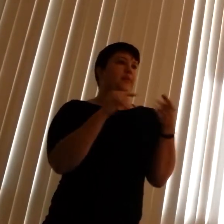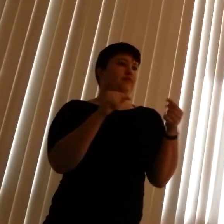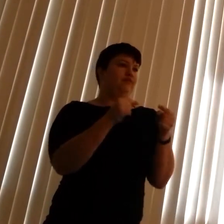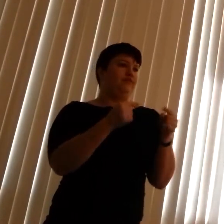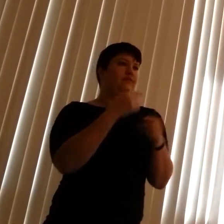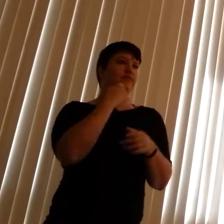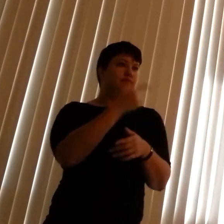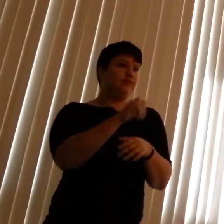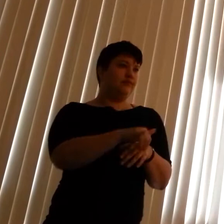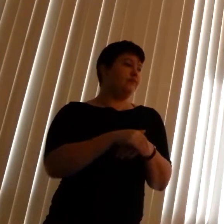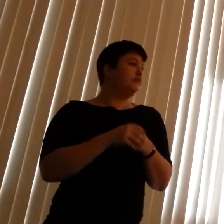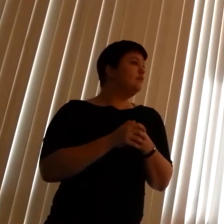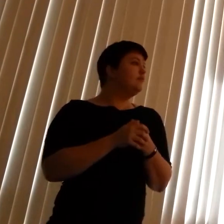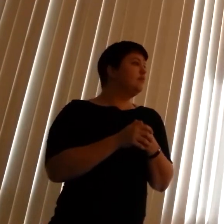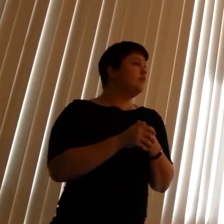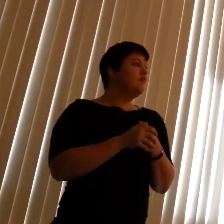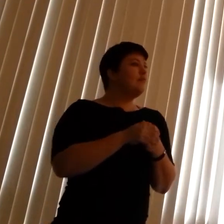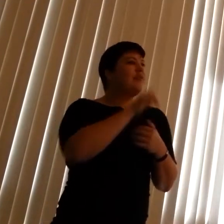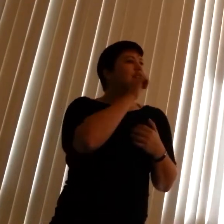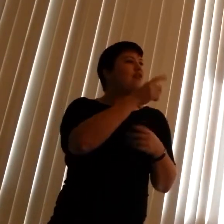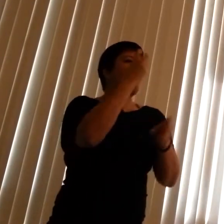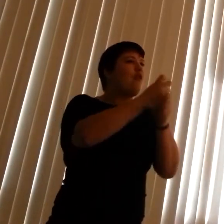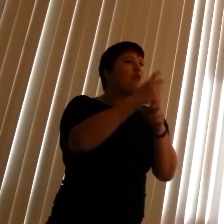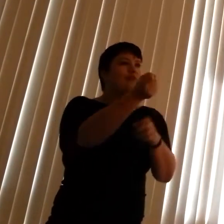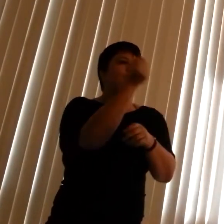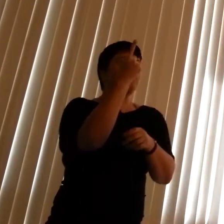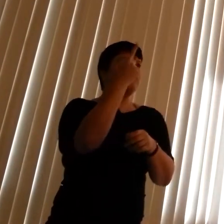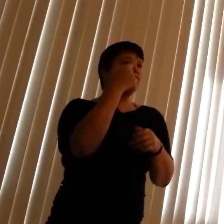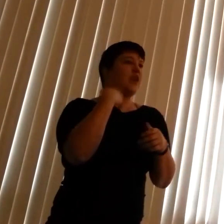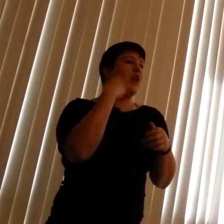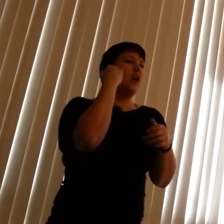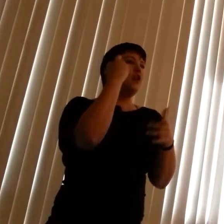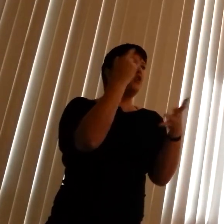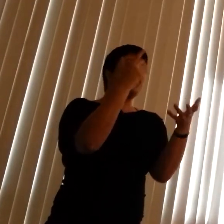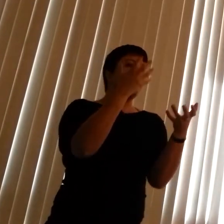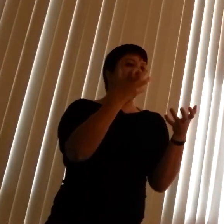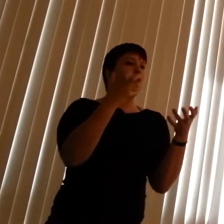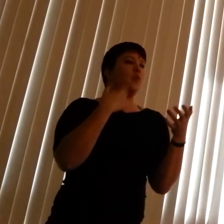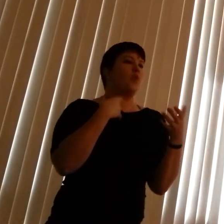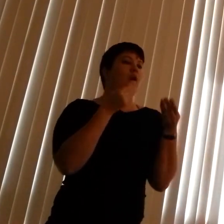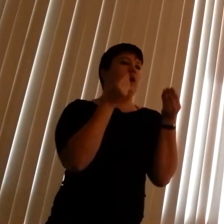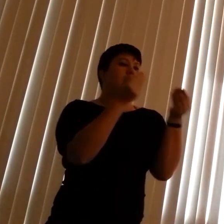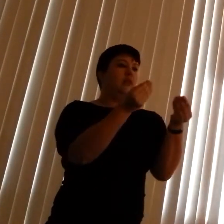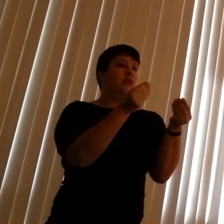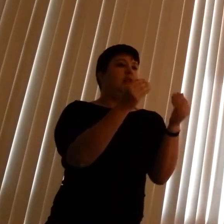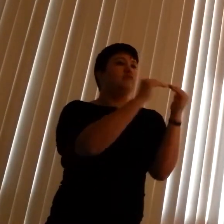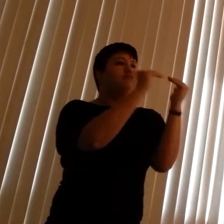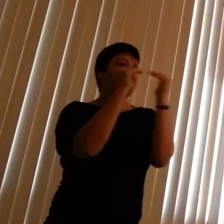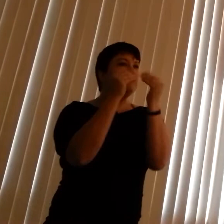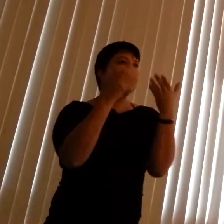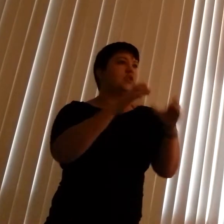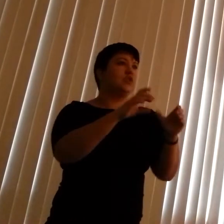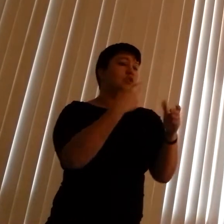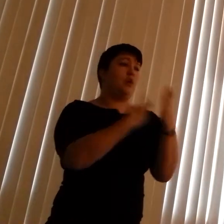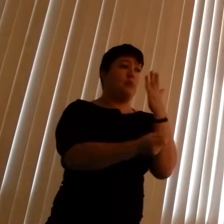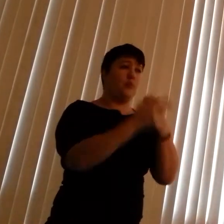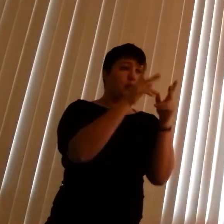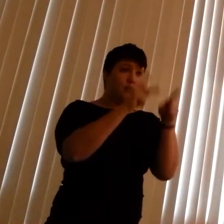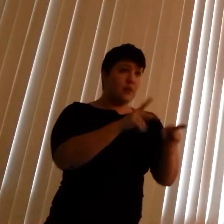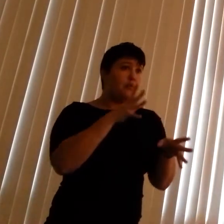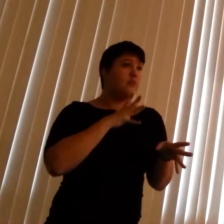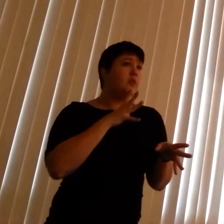It's not hard to see that the moral importance argument actually implies that we should give equal chances in both of our